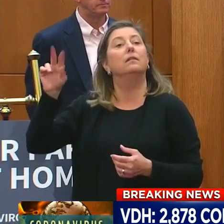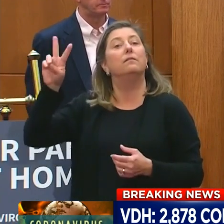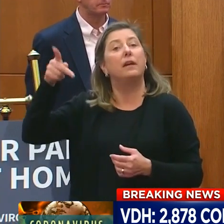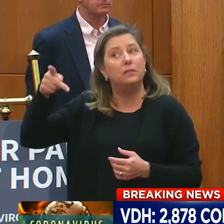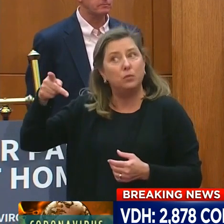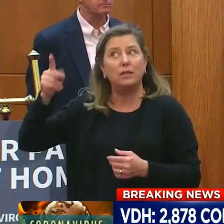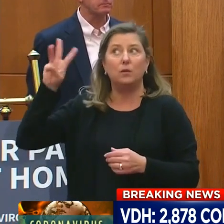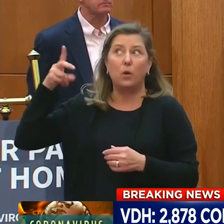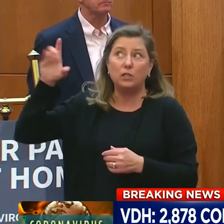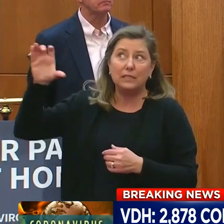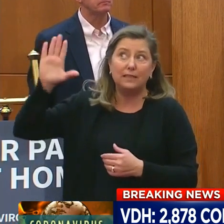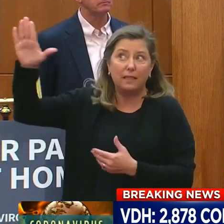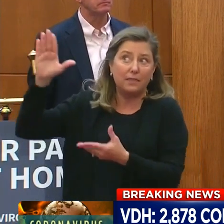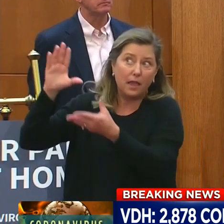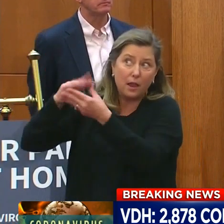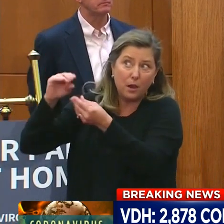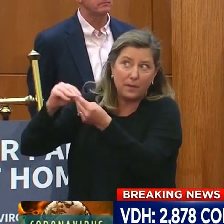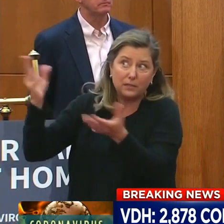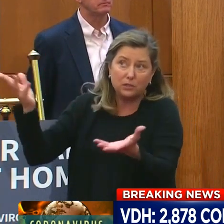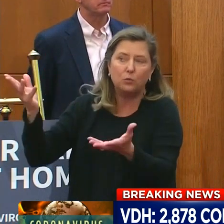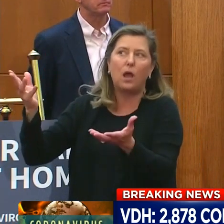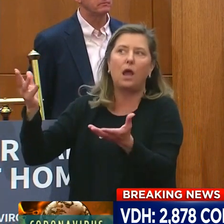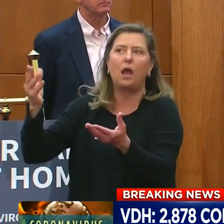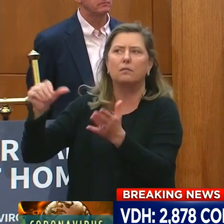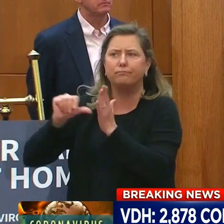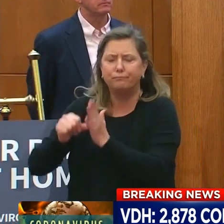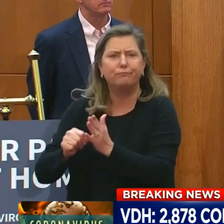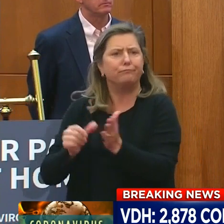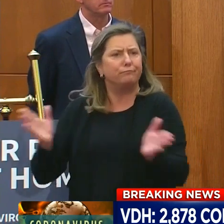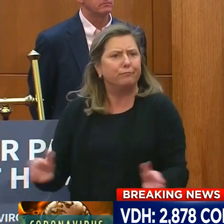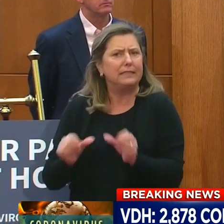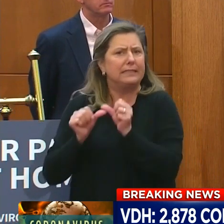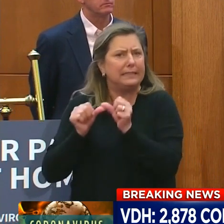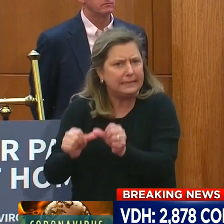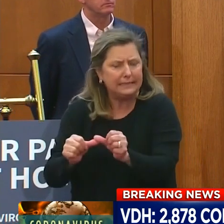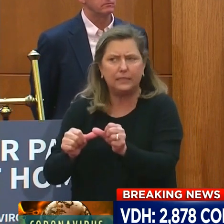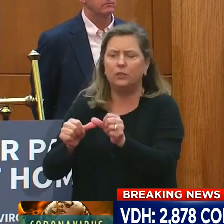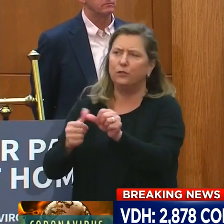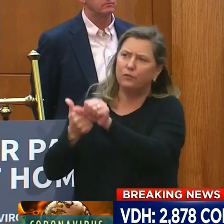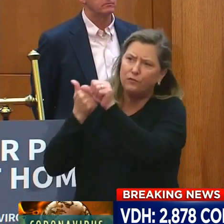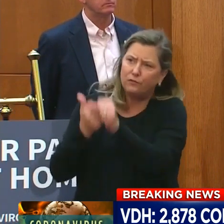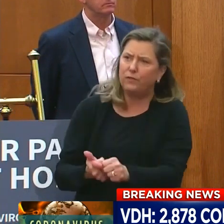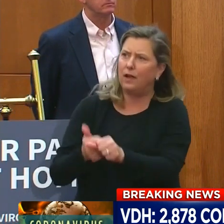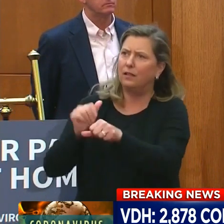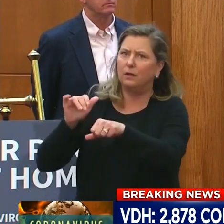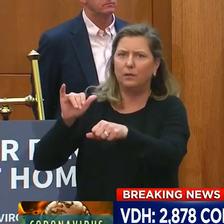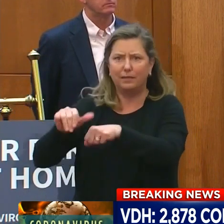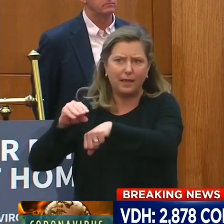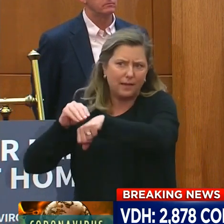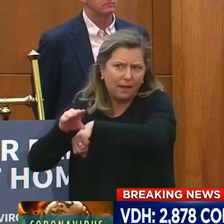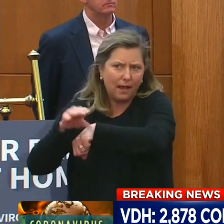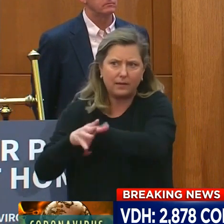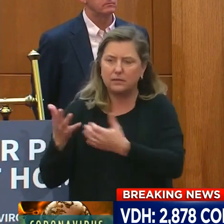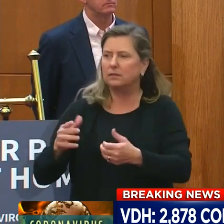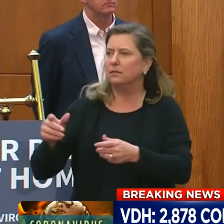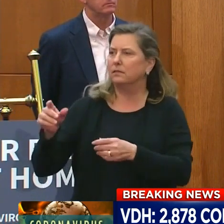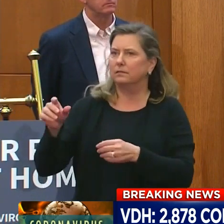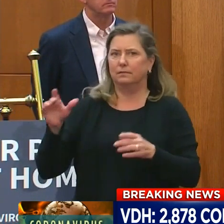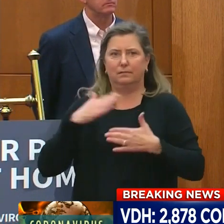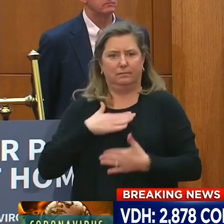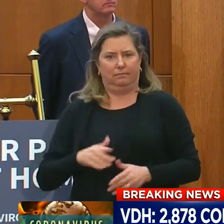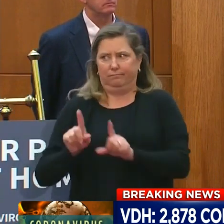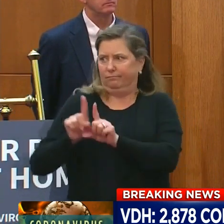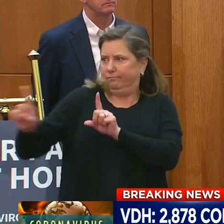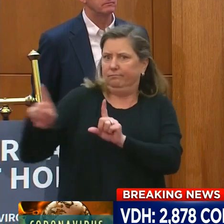message from Washington is to continue what we're doing, to continue the guidelines, the social distancing, the frequent